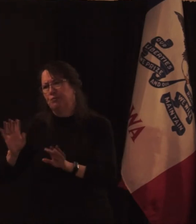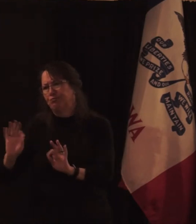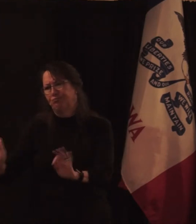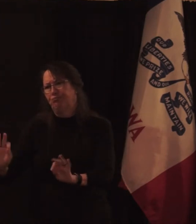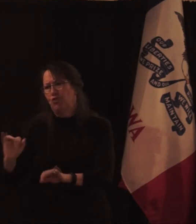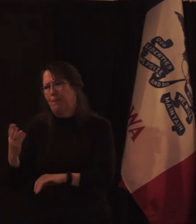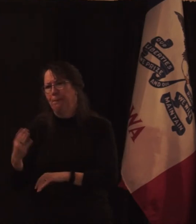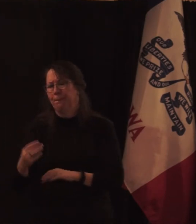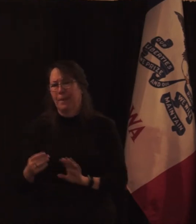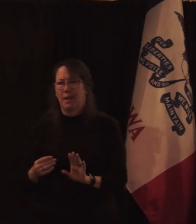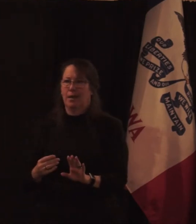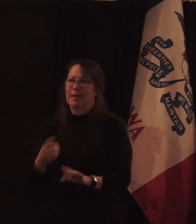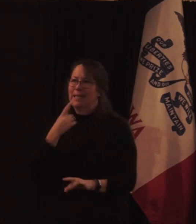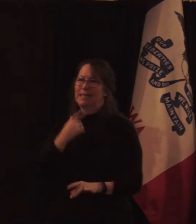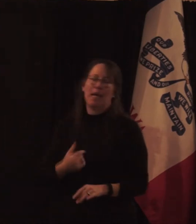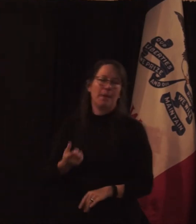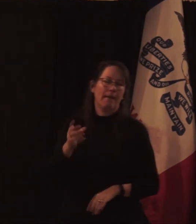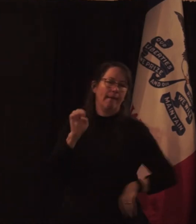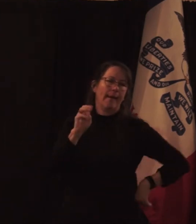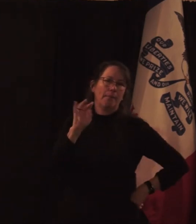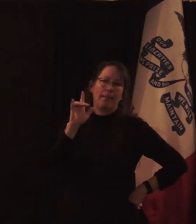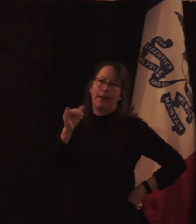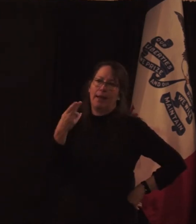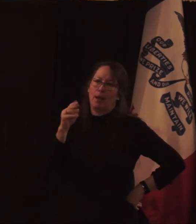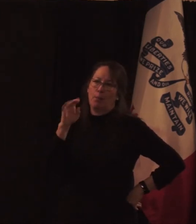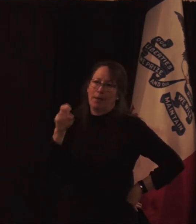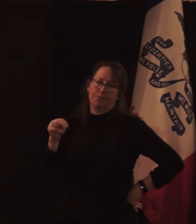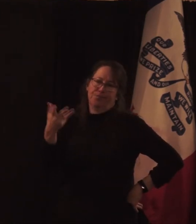jobs. Yeah, tell me about Emily Hillman, huh?